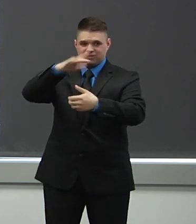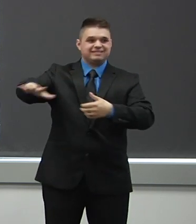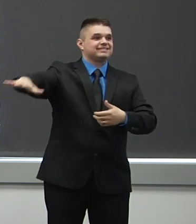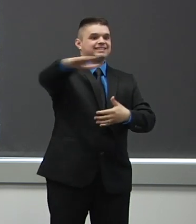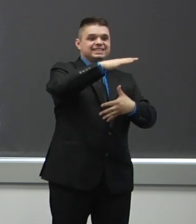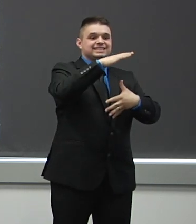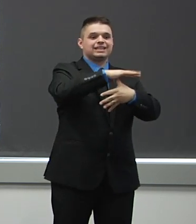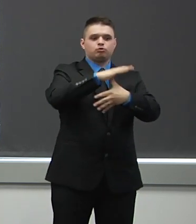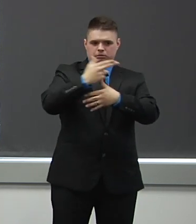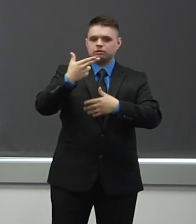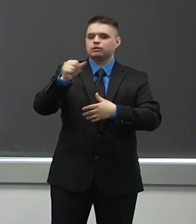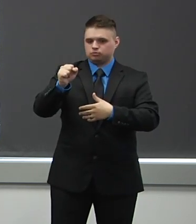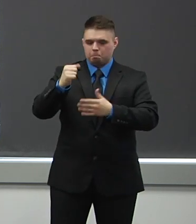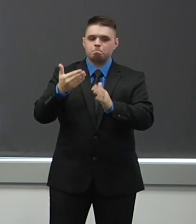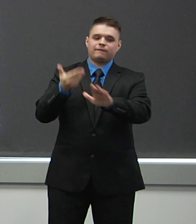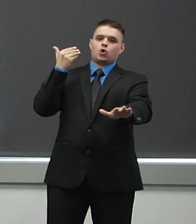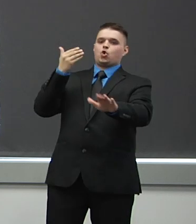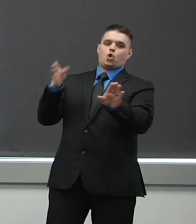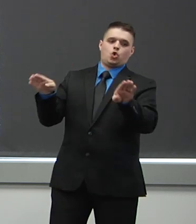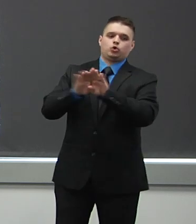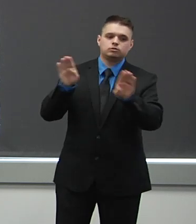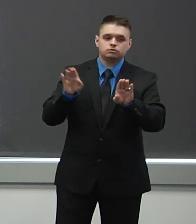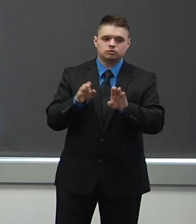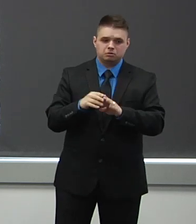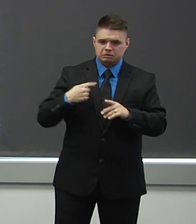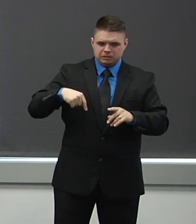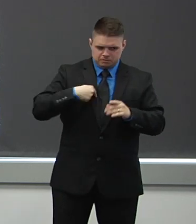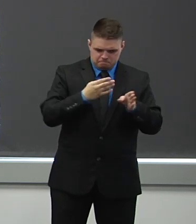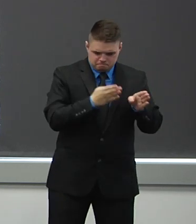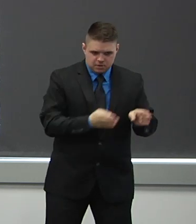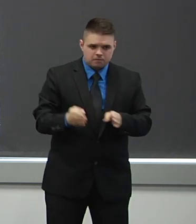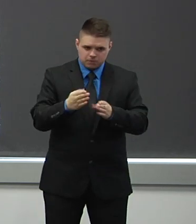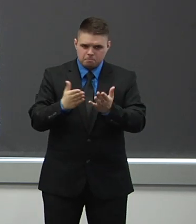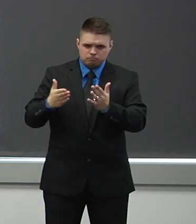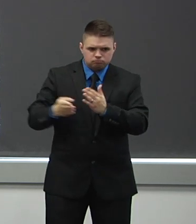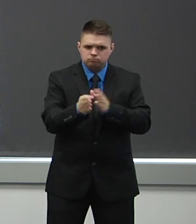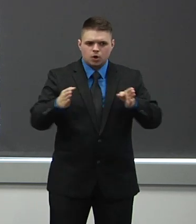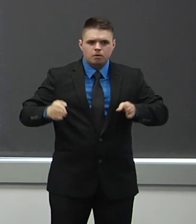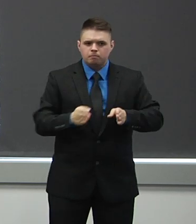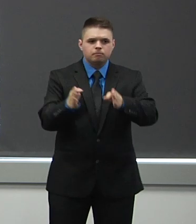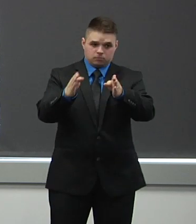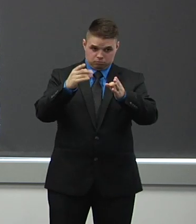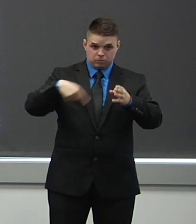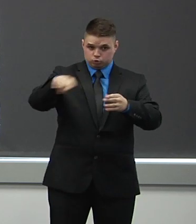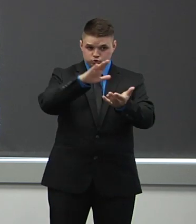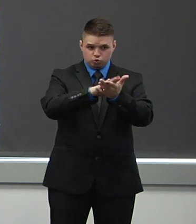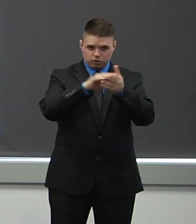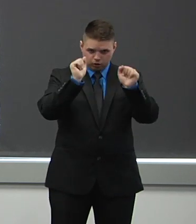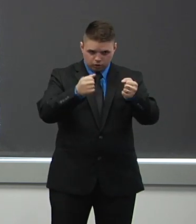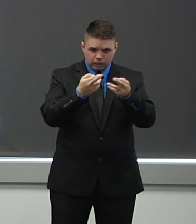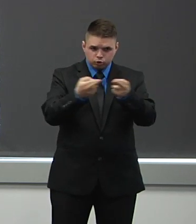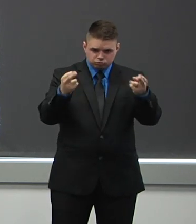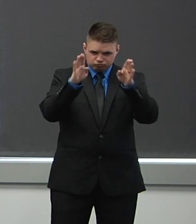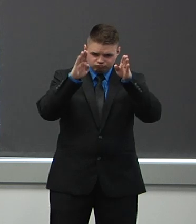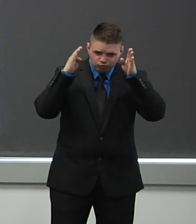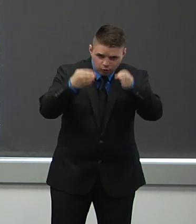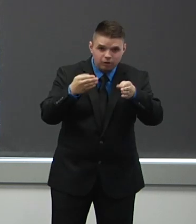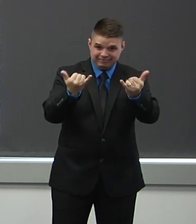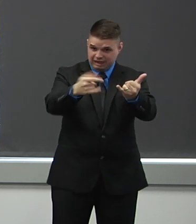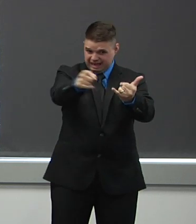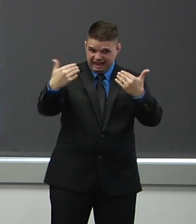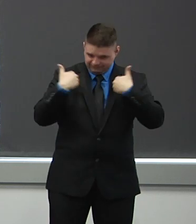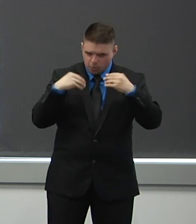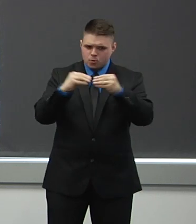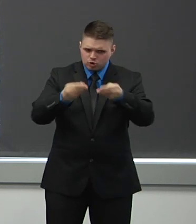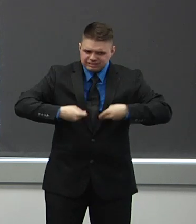closure. And we've created a pathway that ensures that schools can focus the resources that they have now to first support the